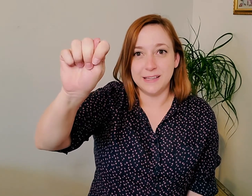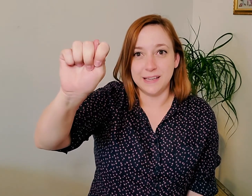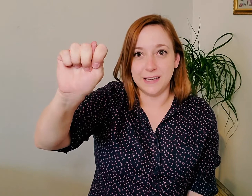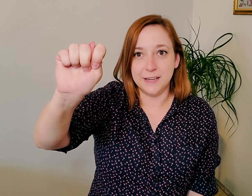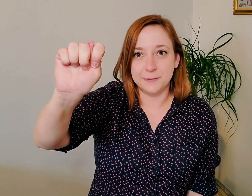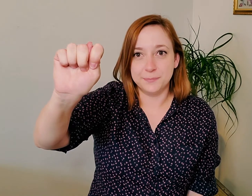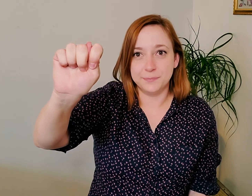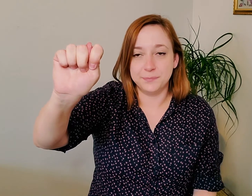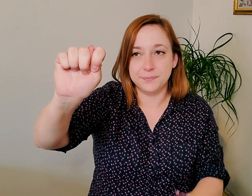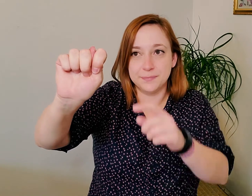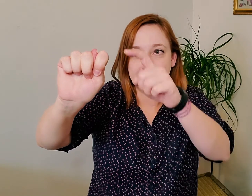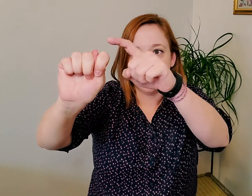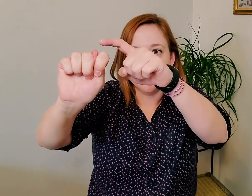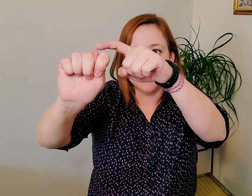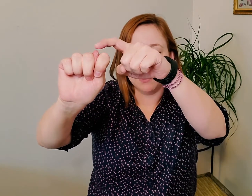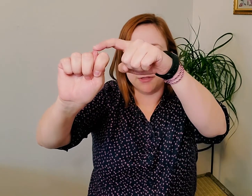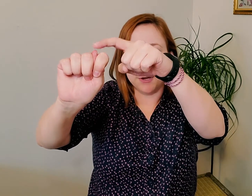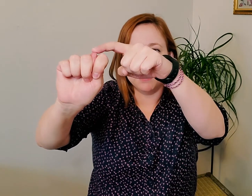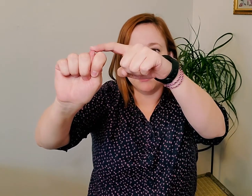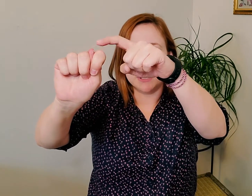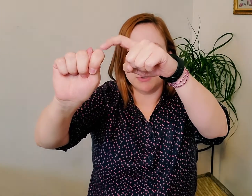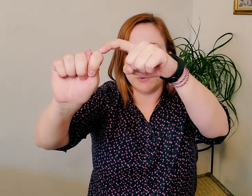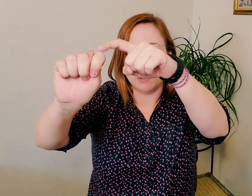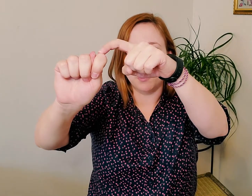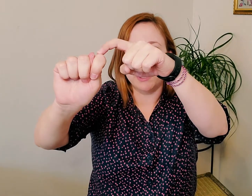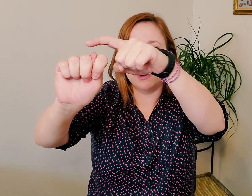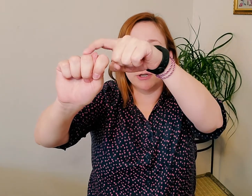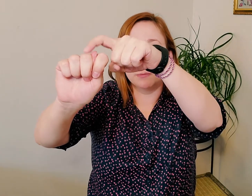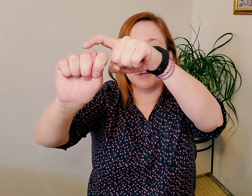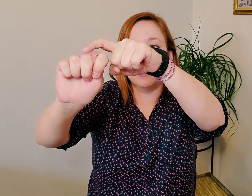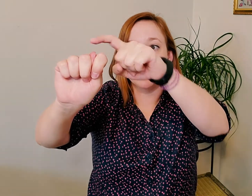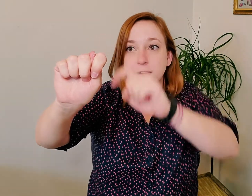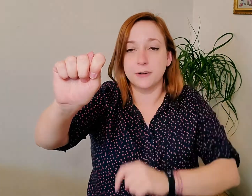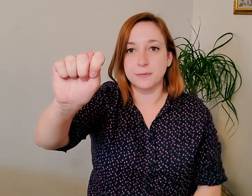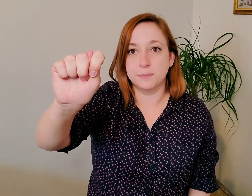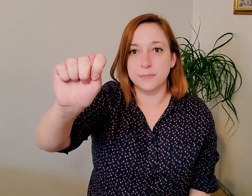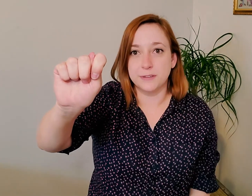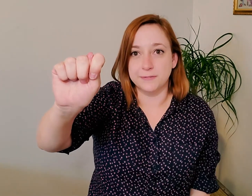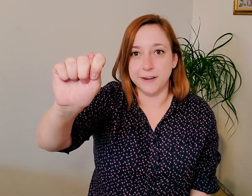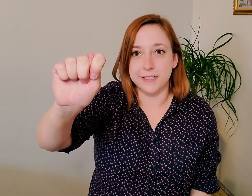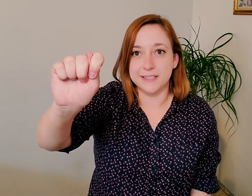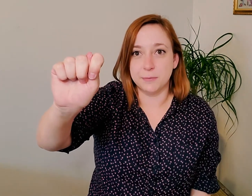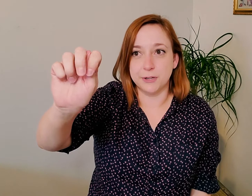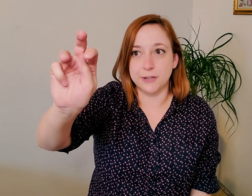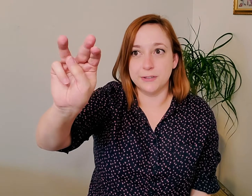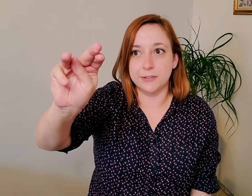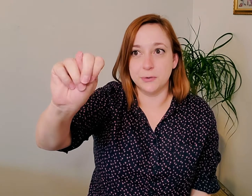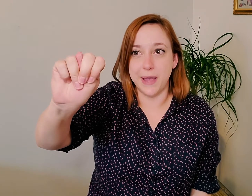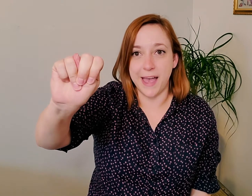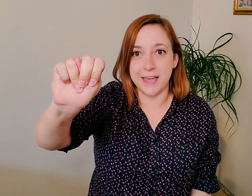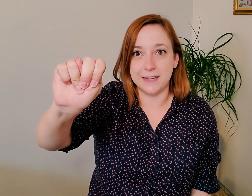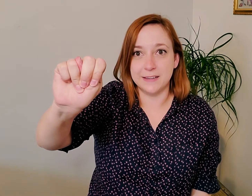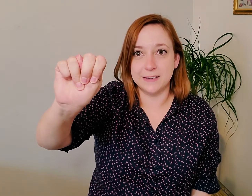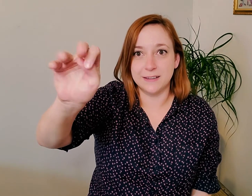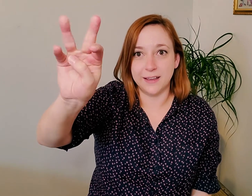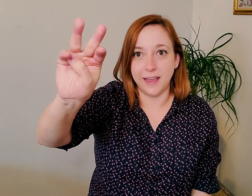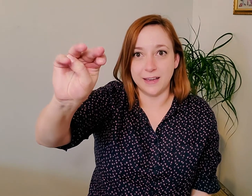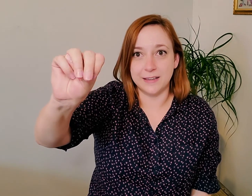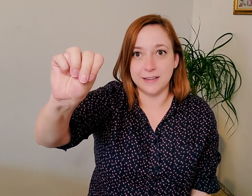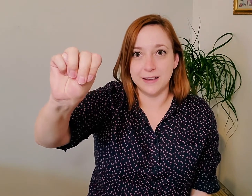T, so our thumb goes in between our pointer and our middle finger, very similar to N and